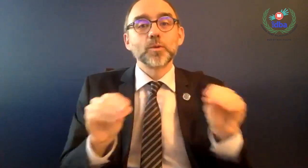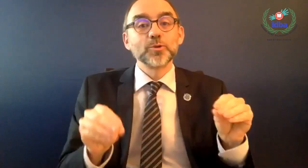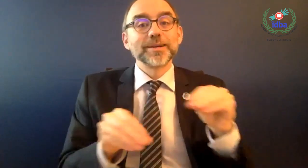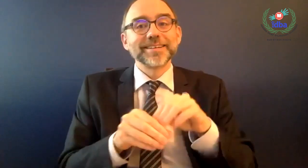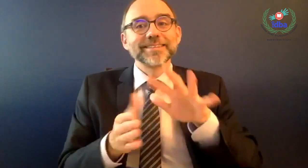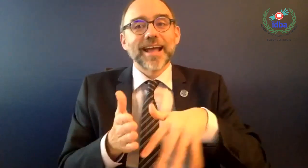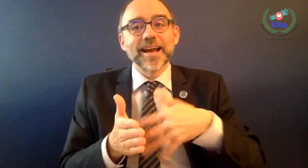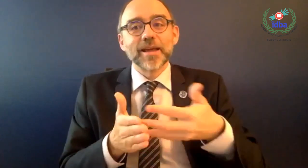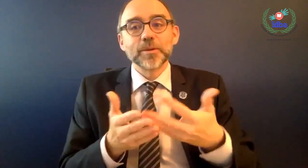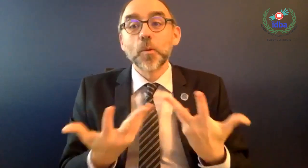deaf children